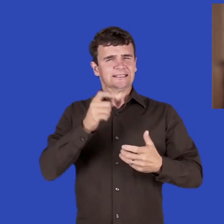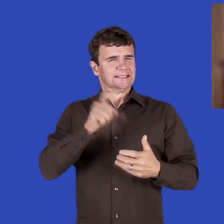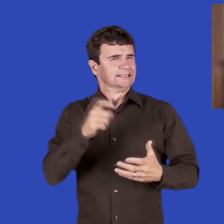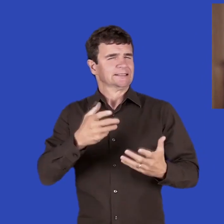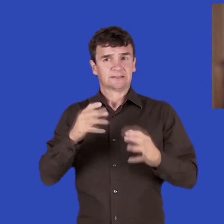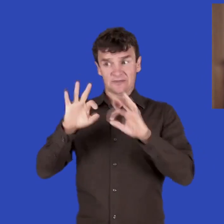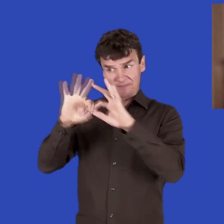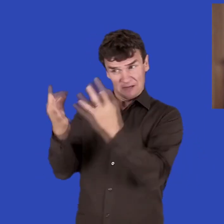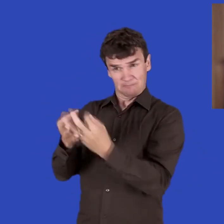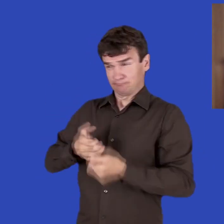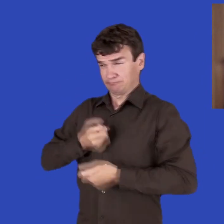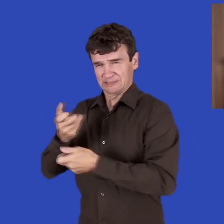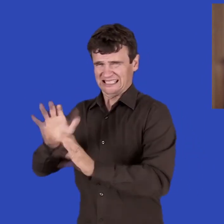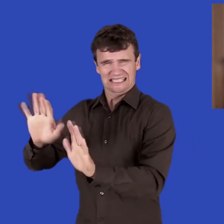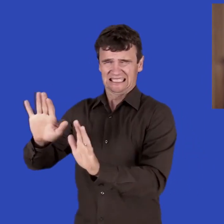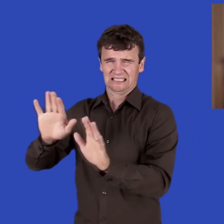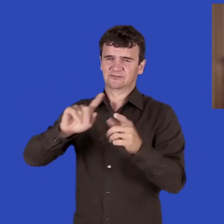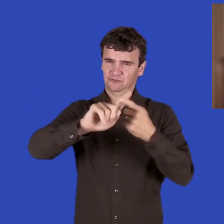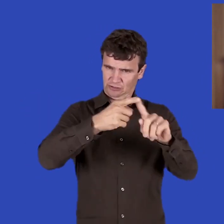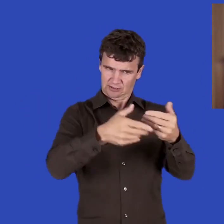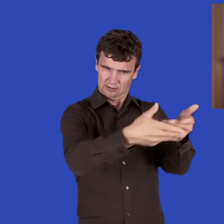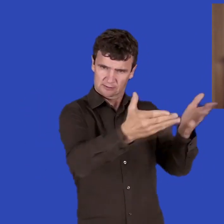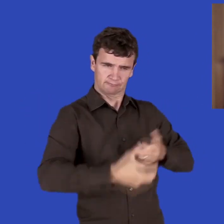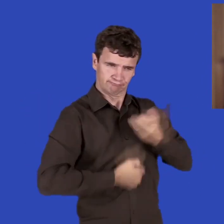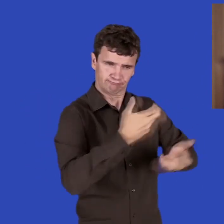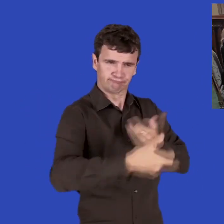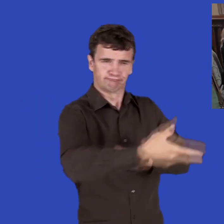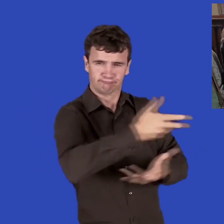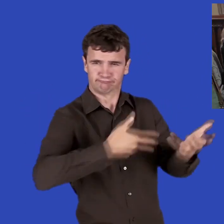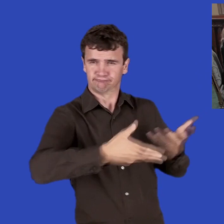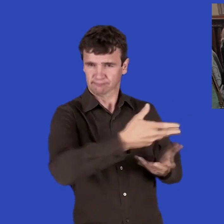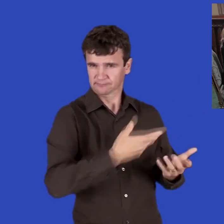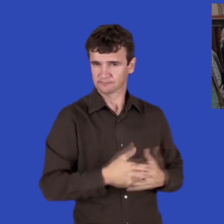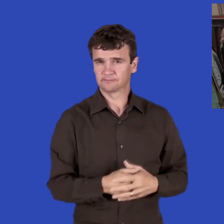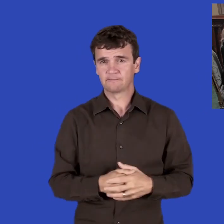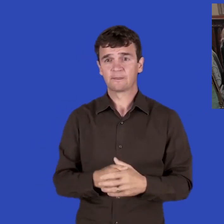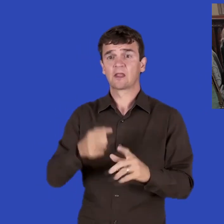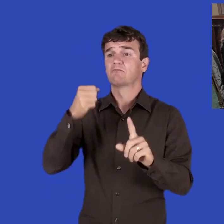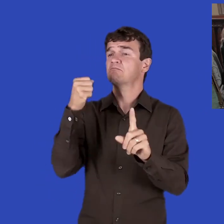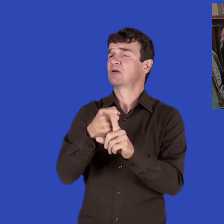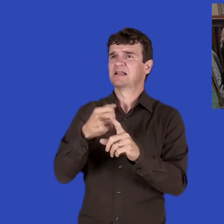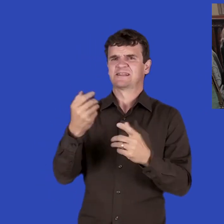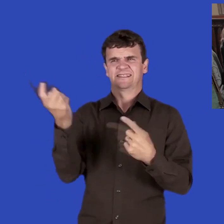Develop mentors. Find friends outside of your family you can confide in.